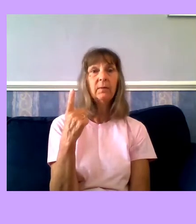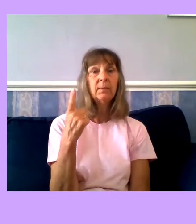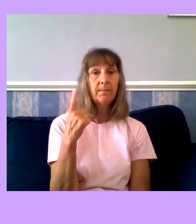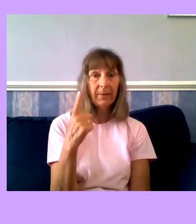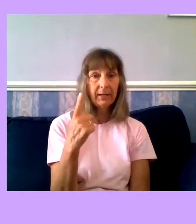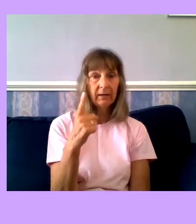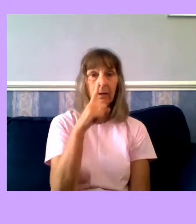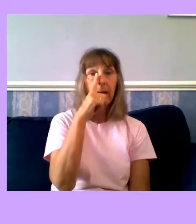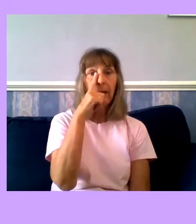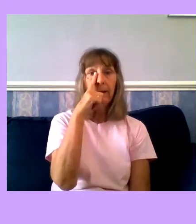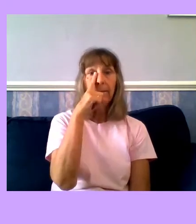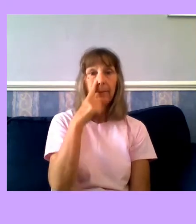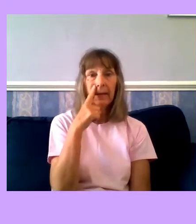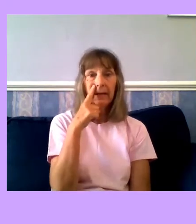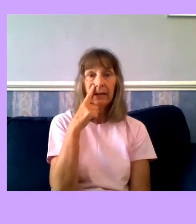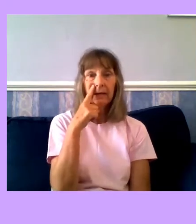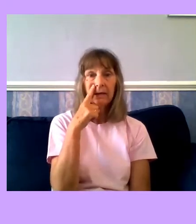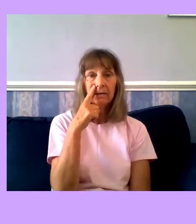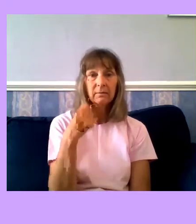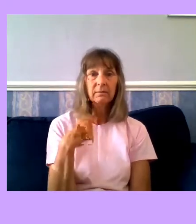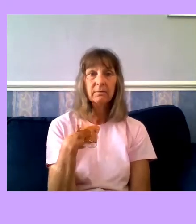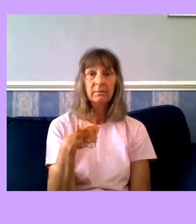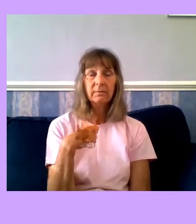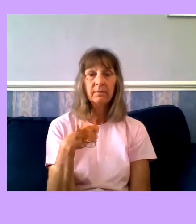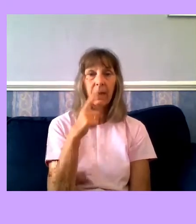syllable. Pink, pink,